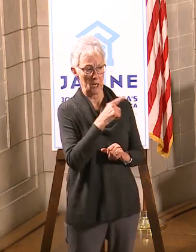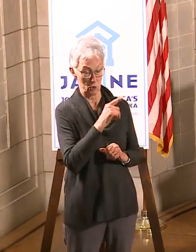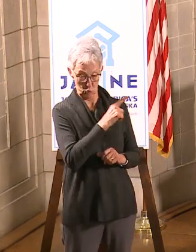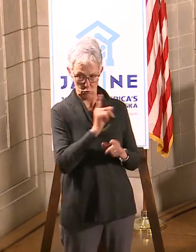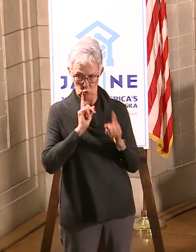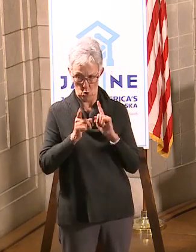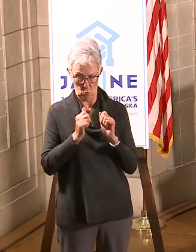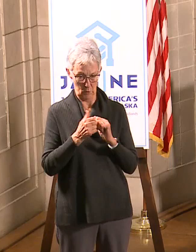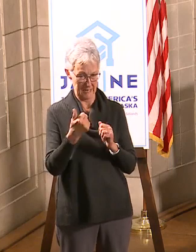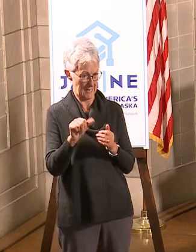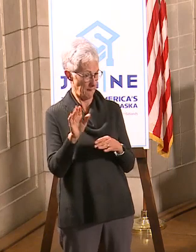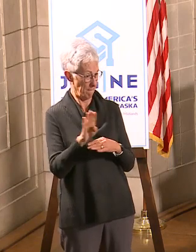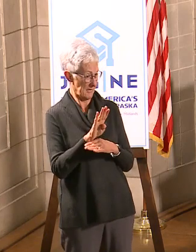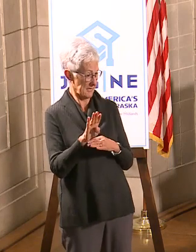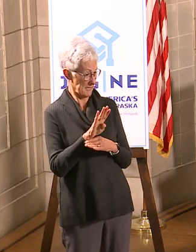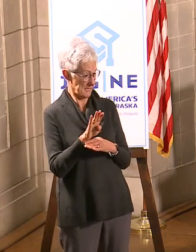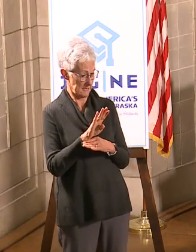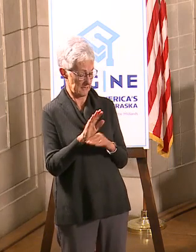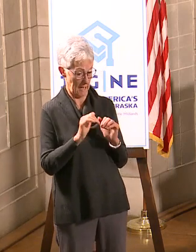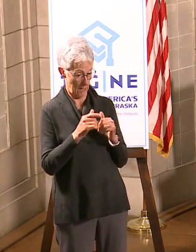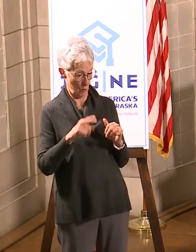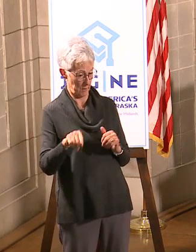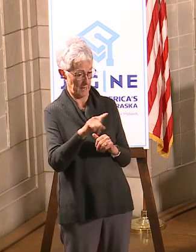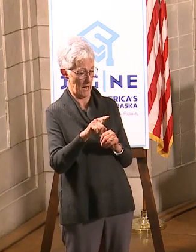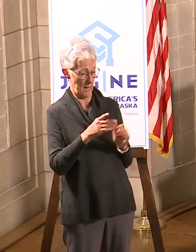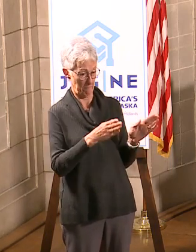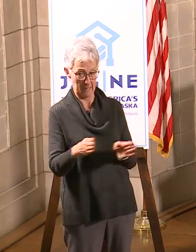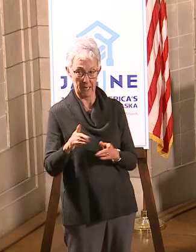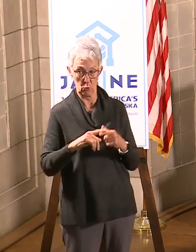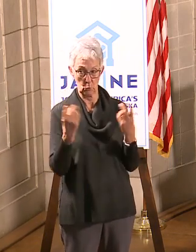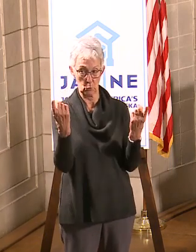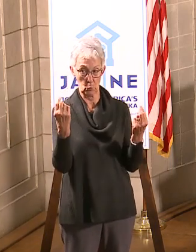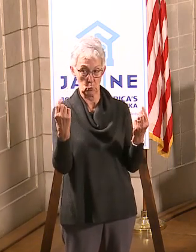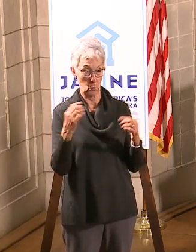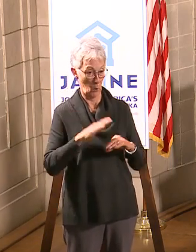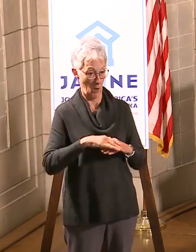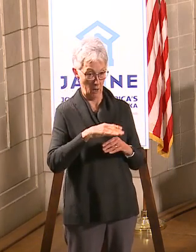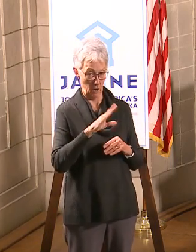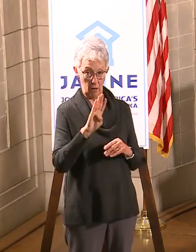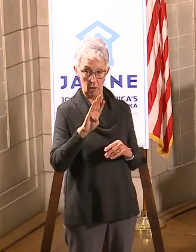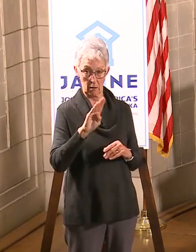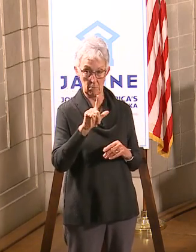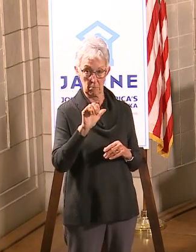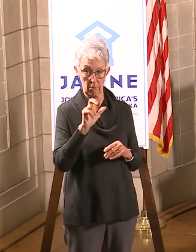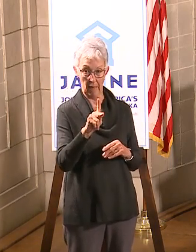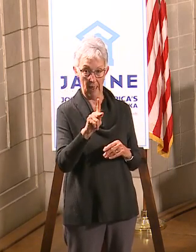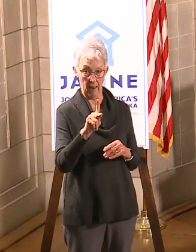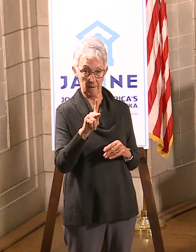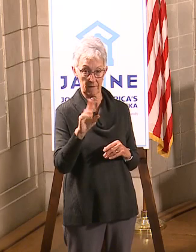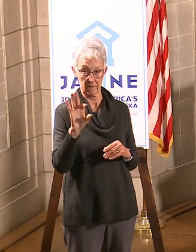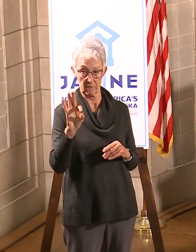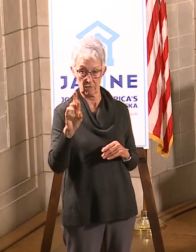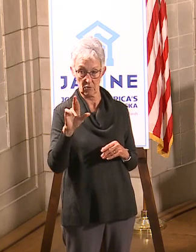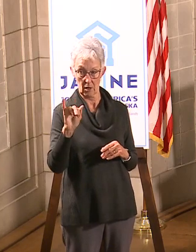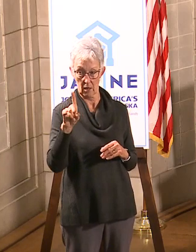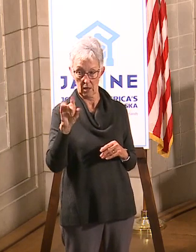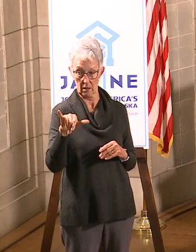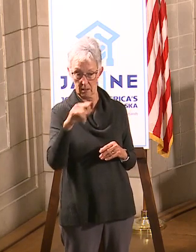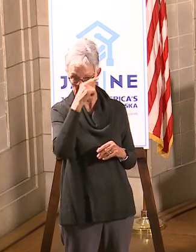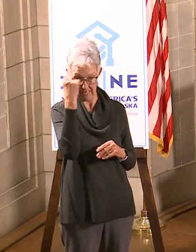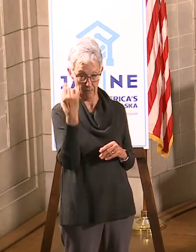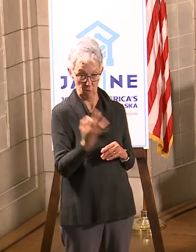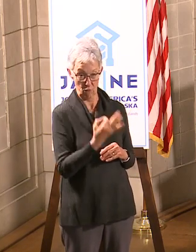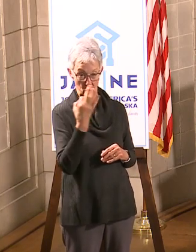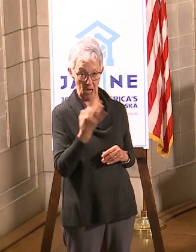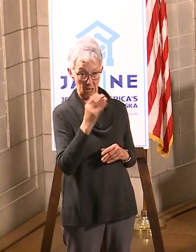retailers about how they hope to handle Black Friday? I have not. You know, this was something that, not recently with regard to Black Friday, this was something that